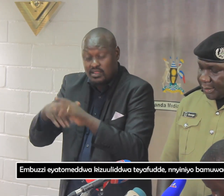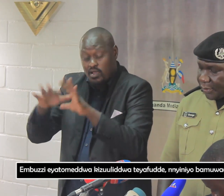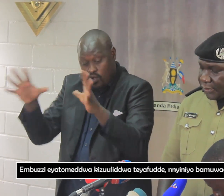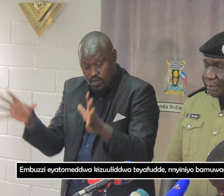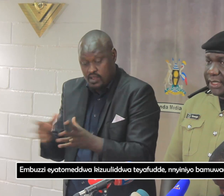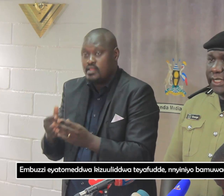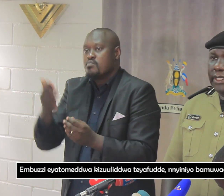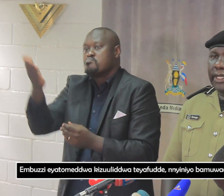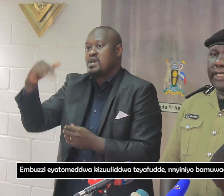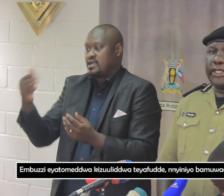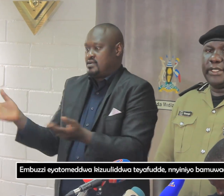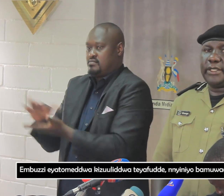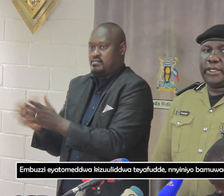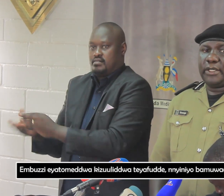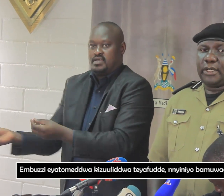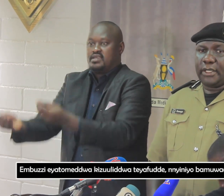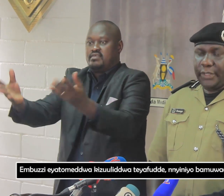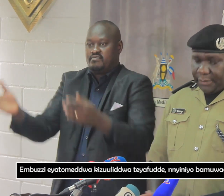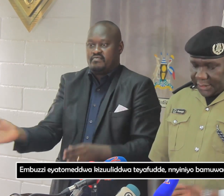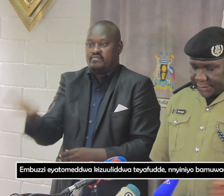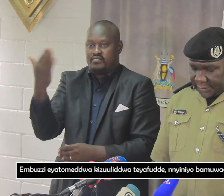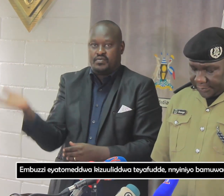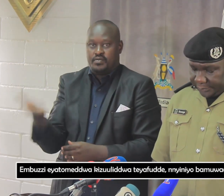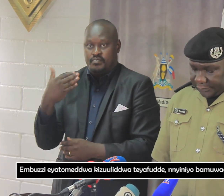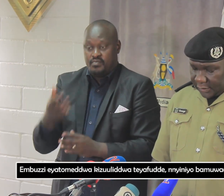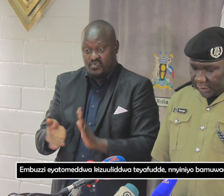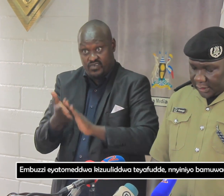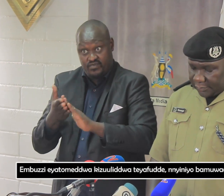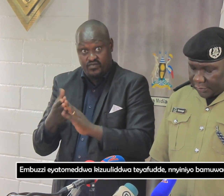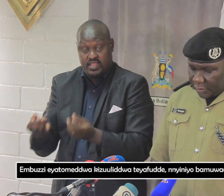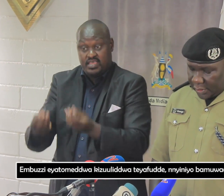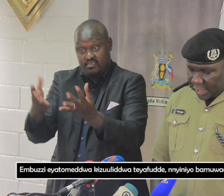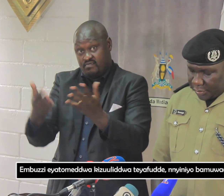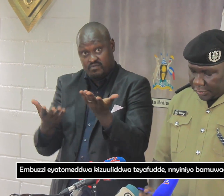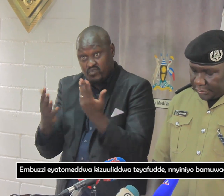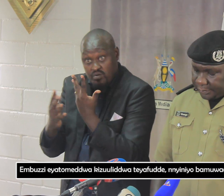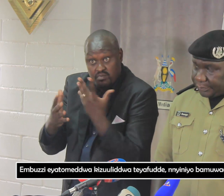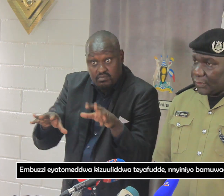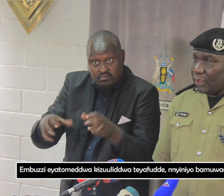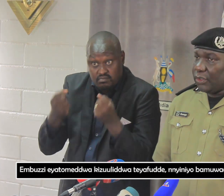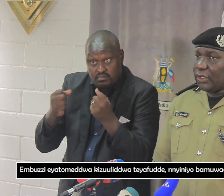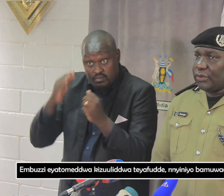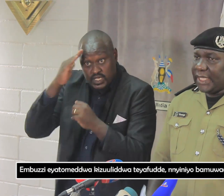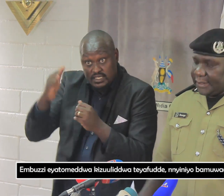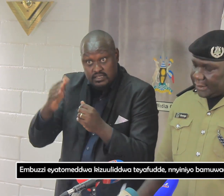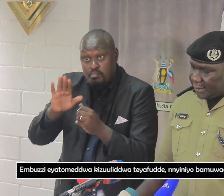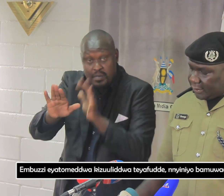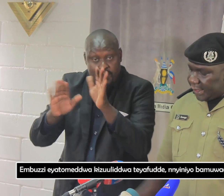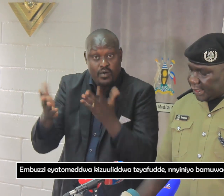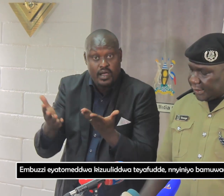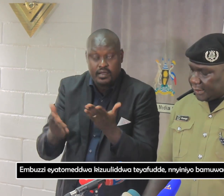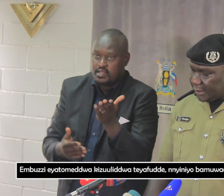are supposed to be handed with immediacy. Therefore, we call upon all